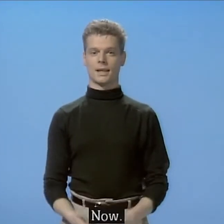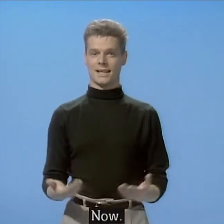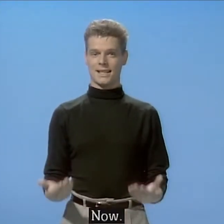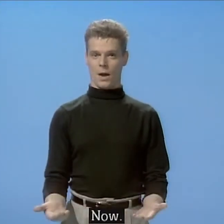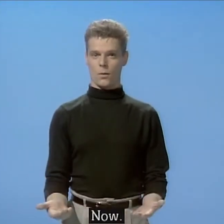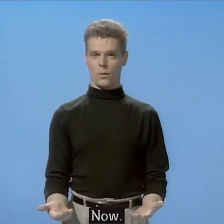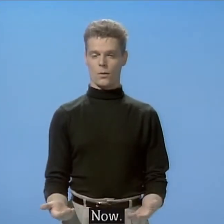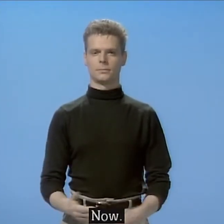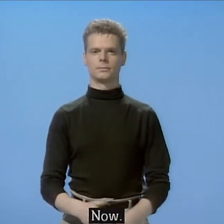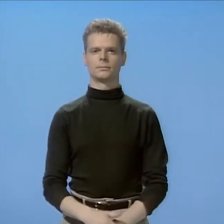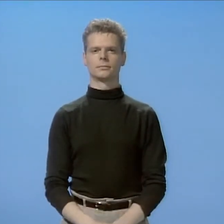Now.